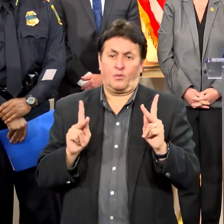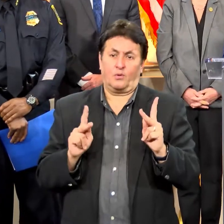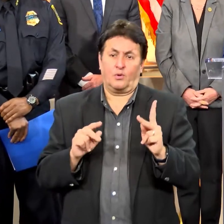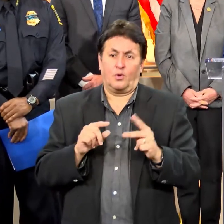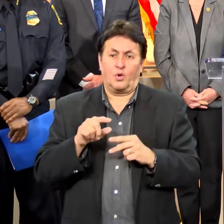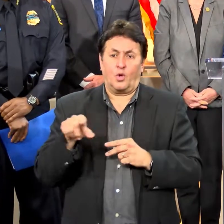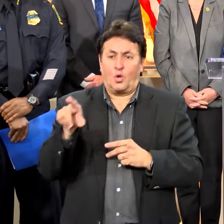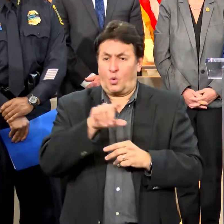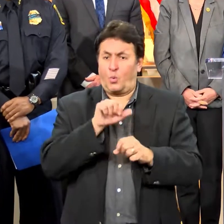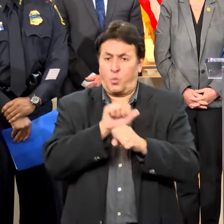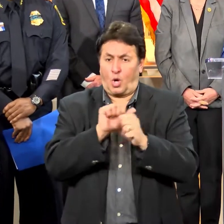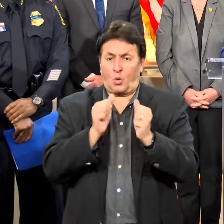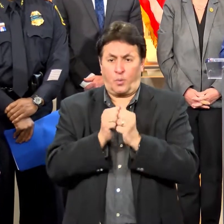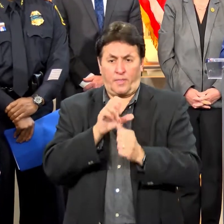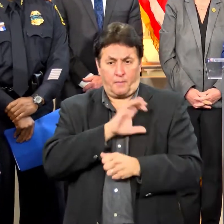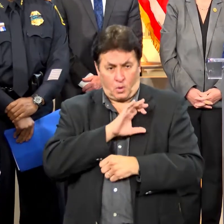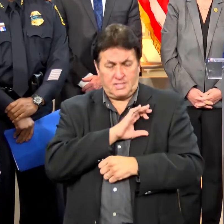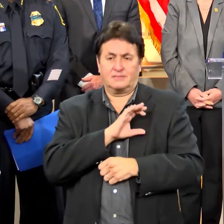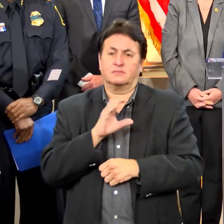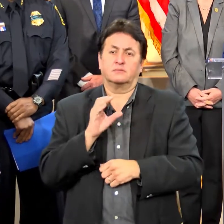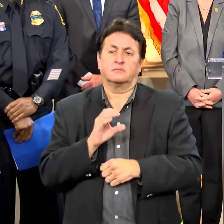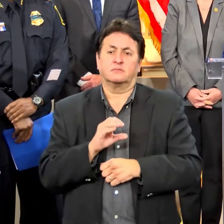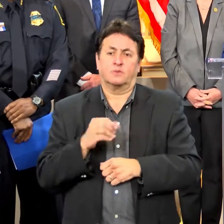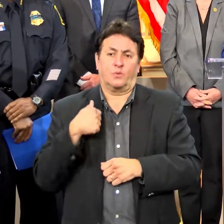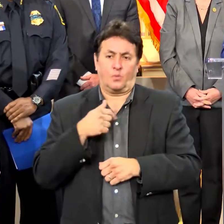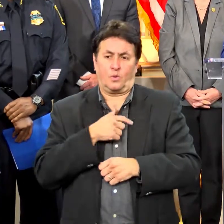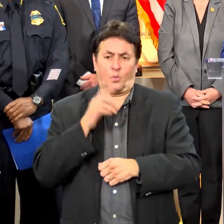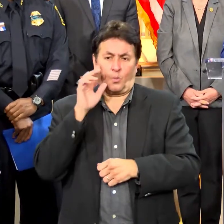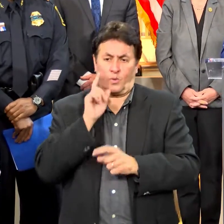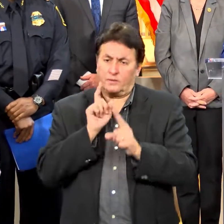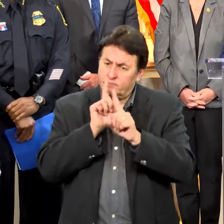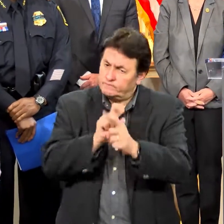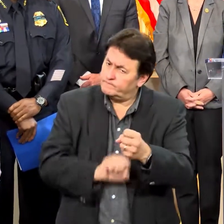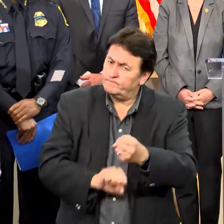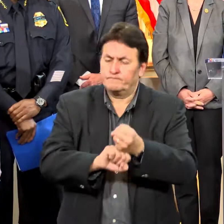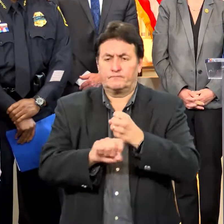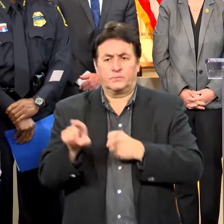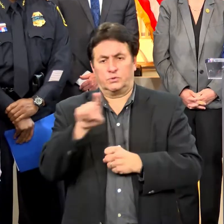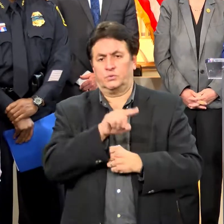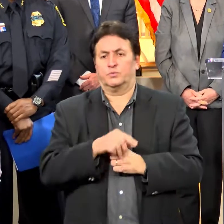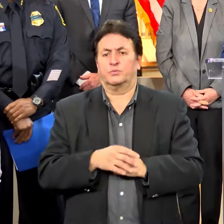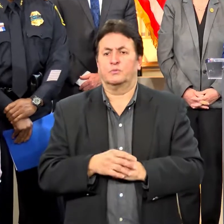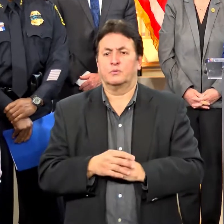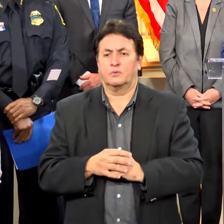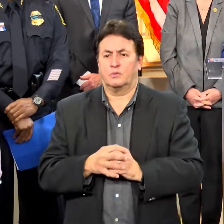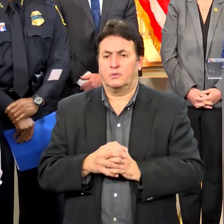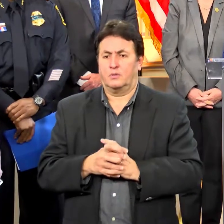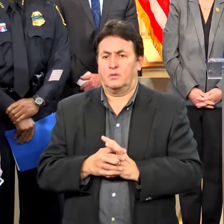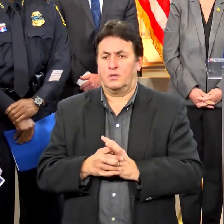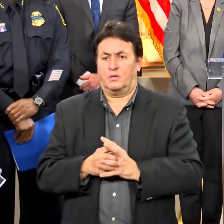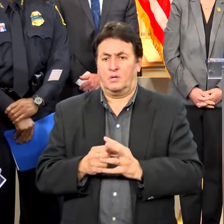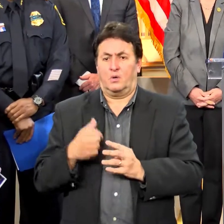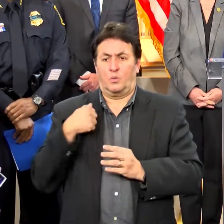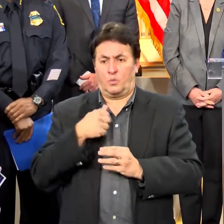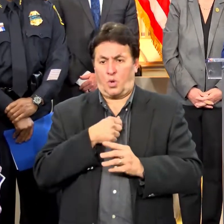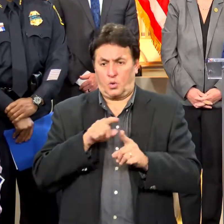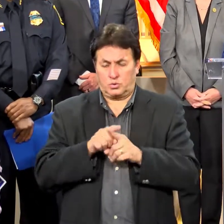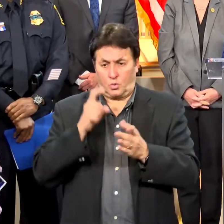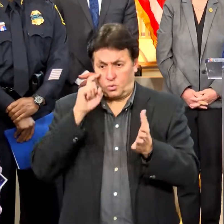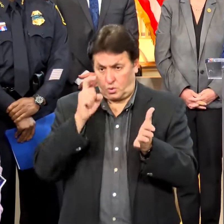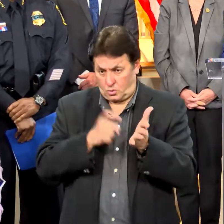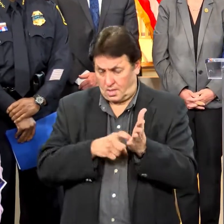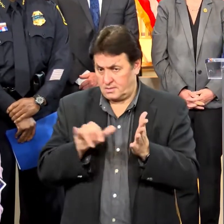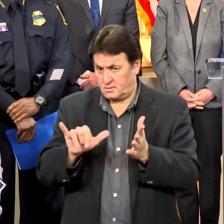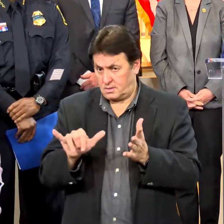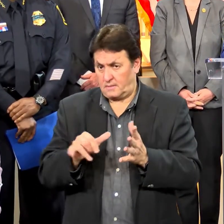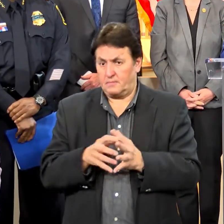HPD. We stand with you. But we also recognize that for so long, we have